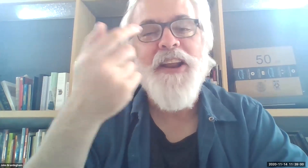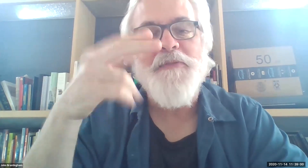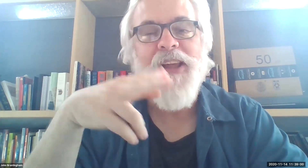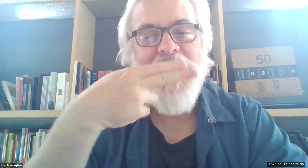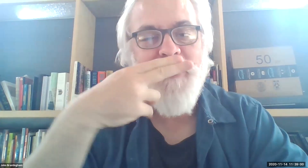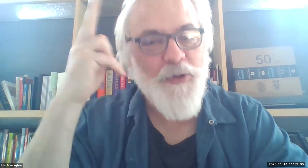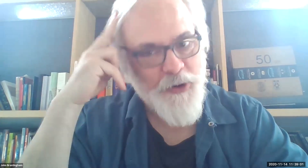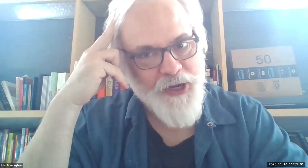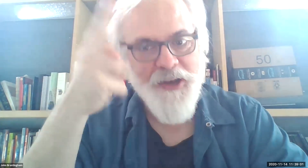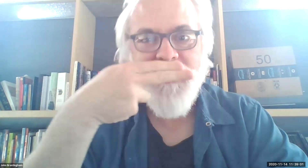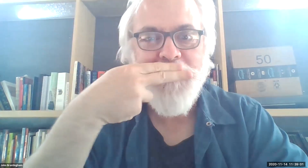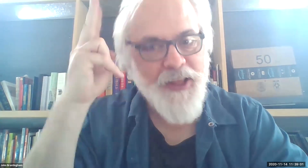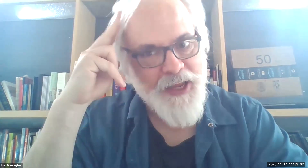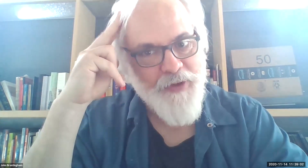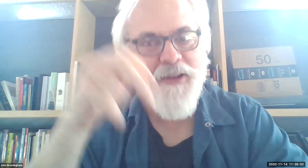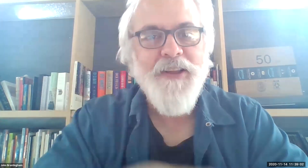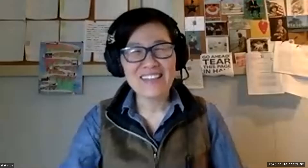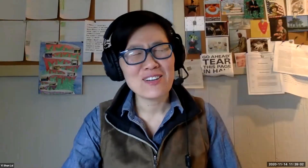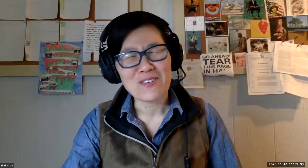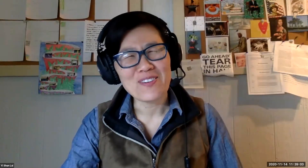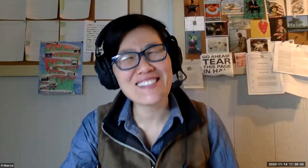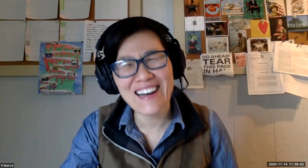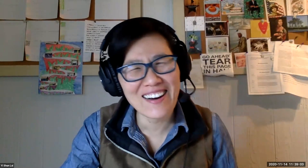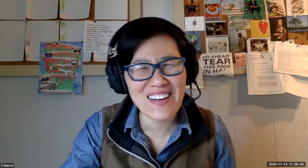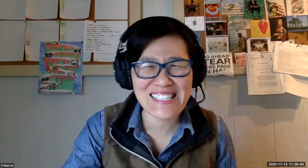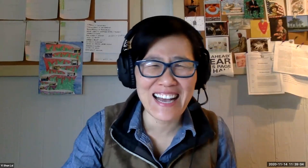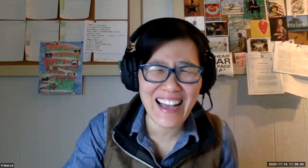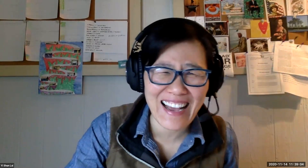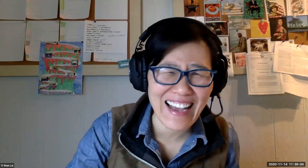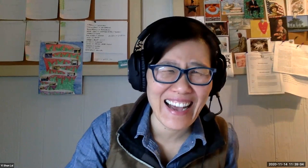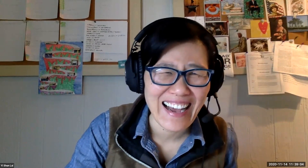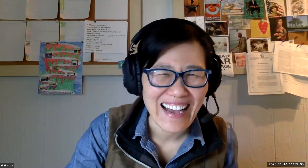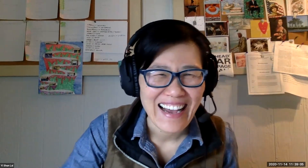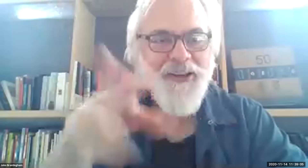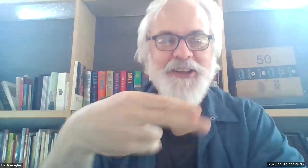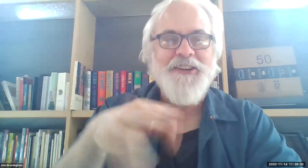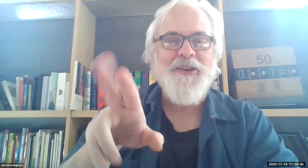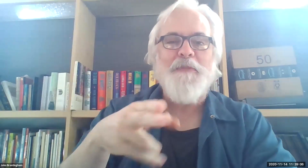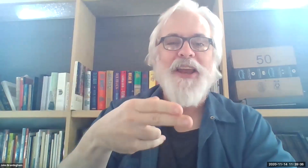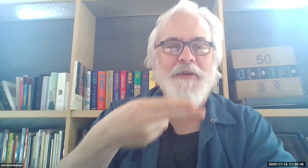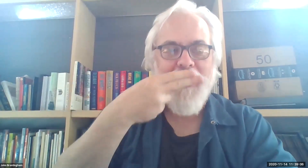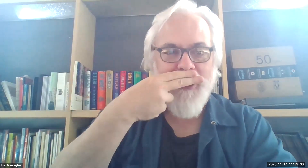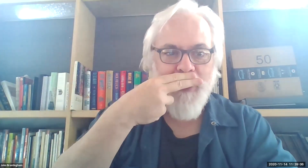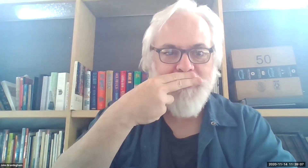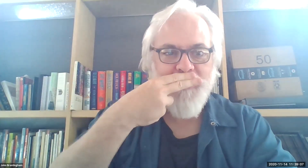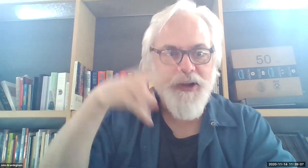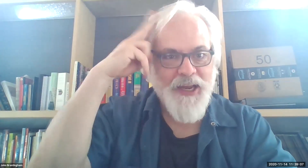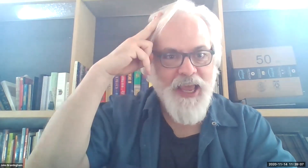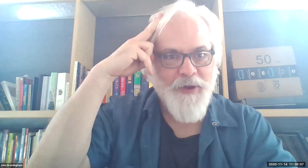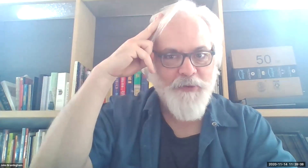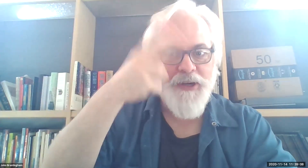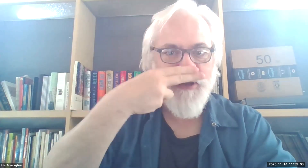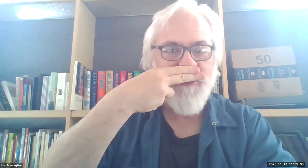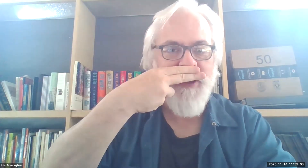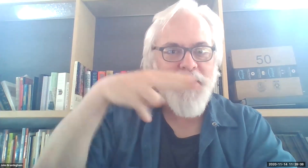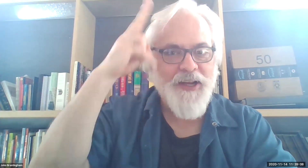You might not have played that game when you were a child. Did you ever play that game? No, what? So here's the whole pantomime. You must pay the rent. I can't